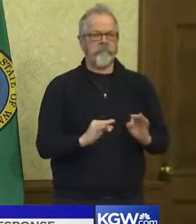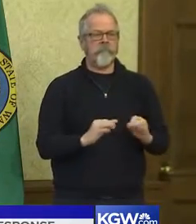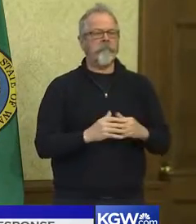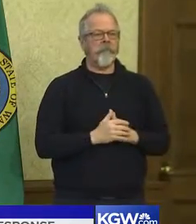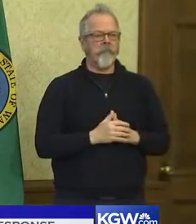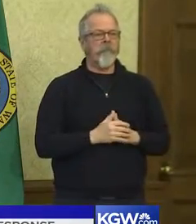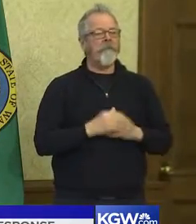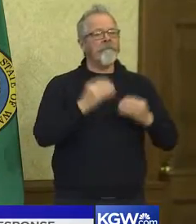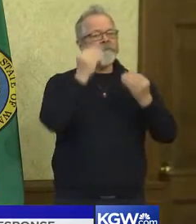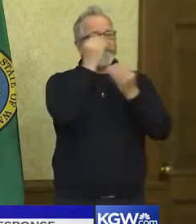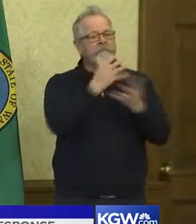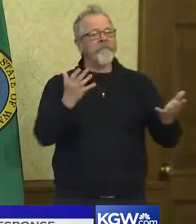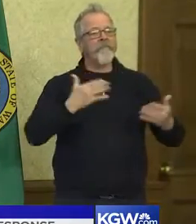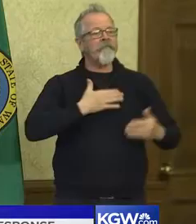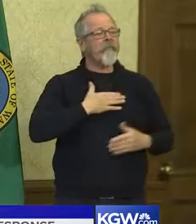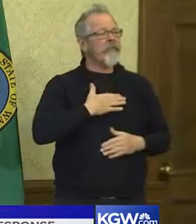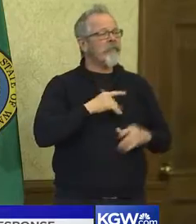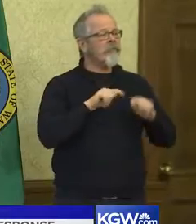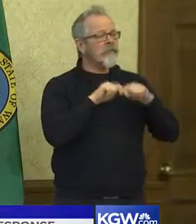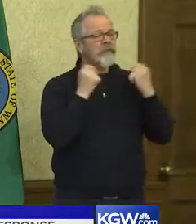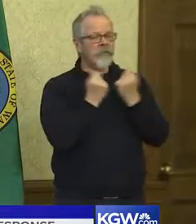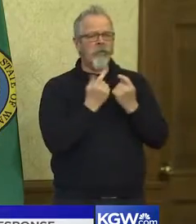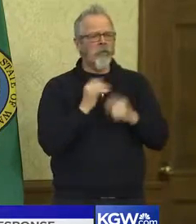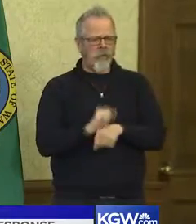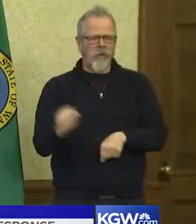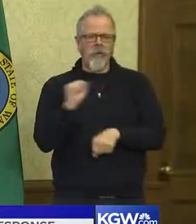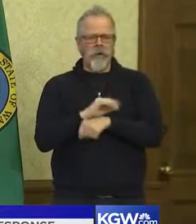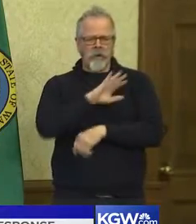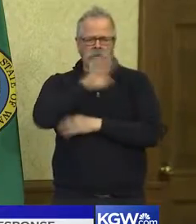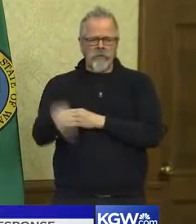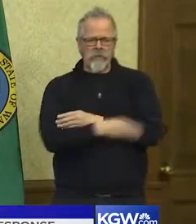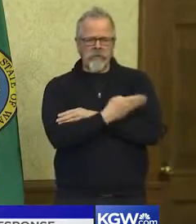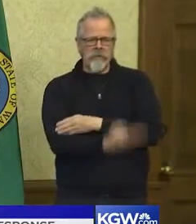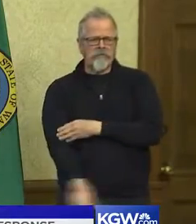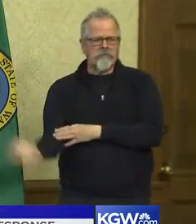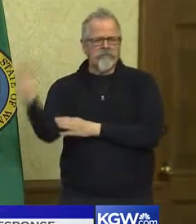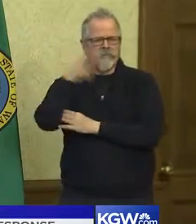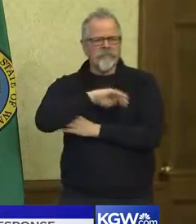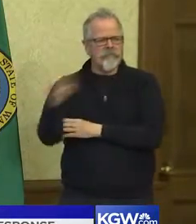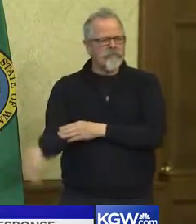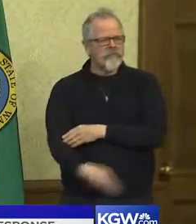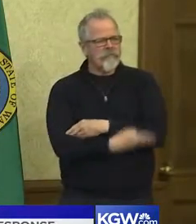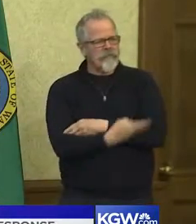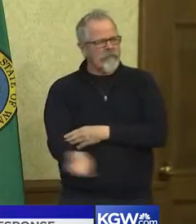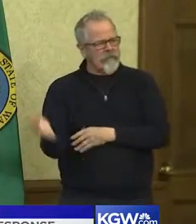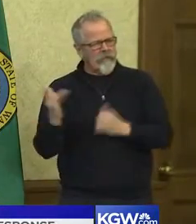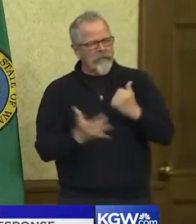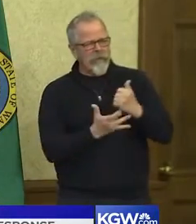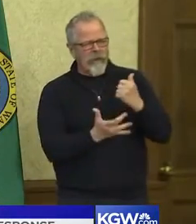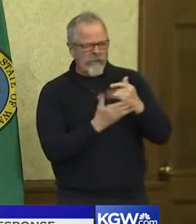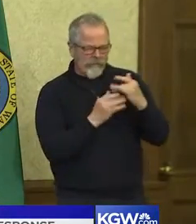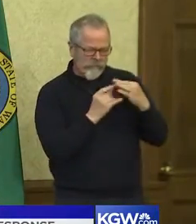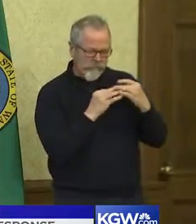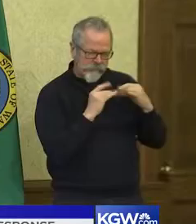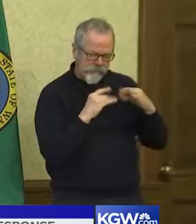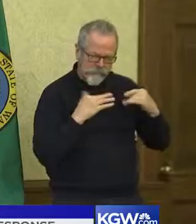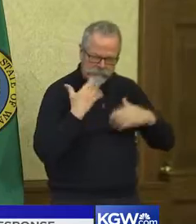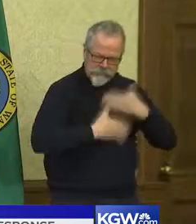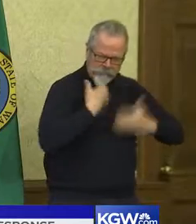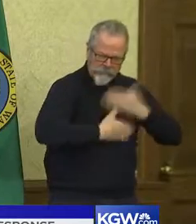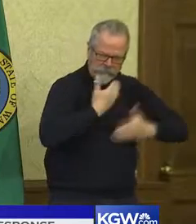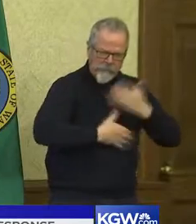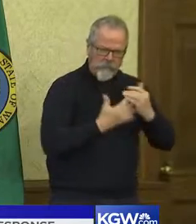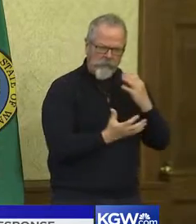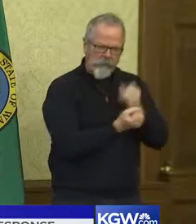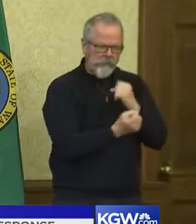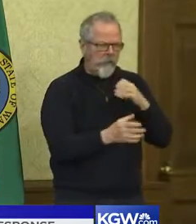on a regular basis, and this one this weekend will be the biggest in order to stay connected with both the rules and the laws that have